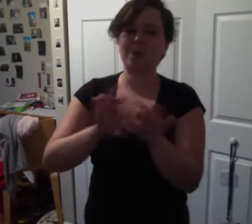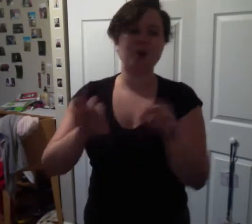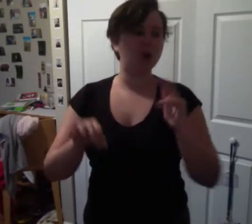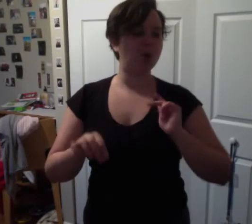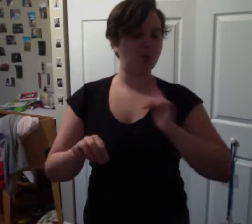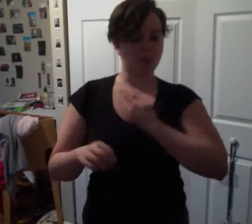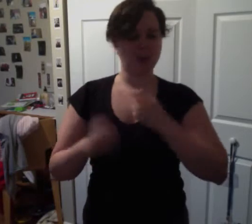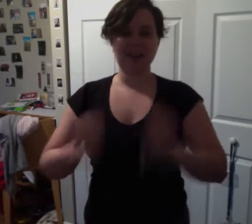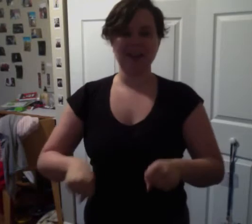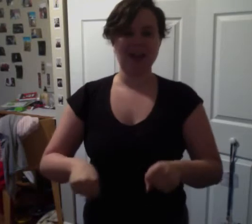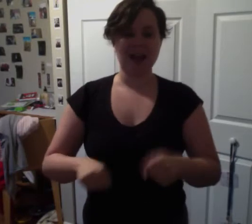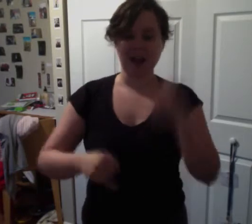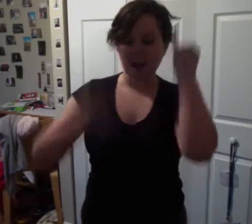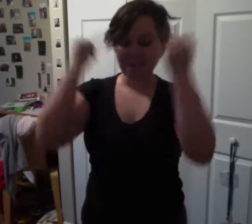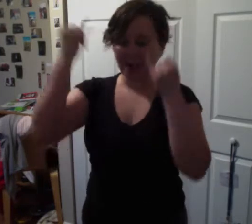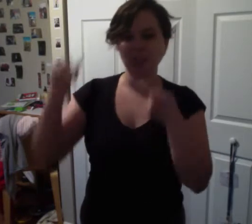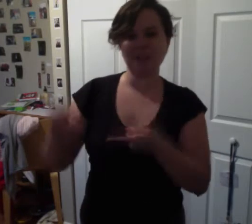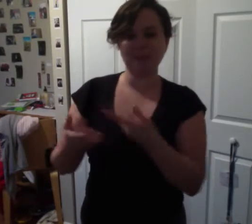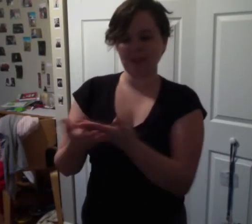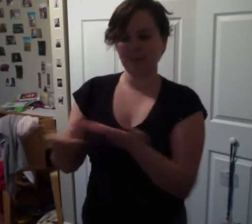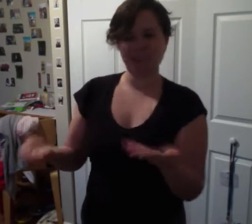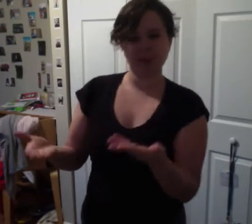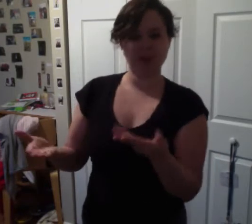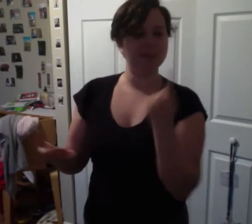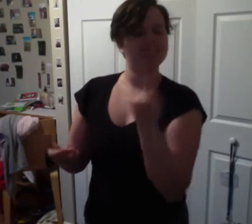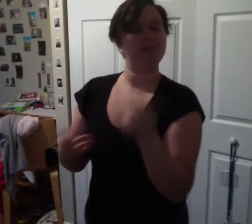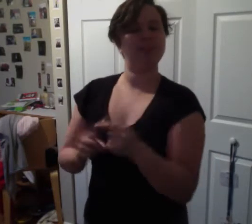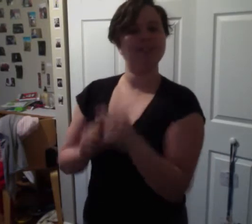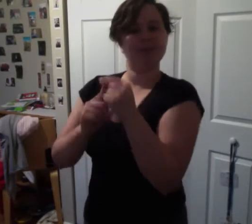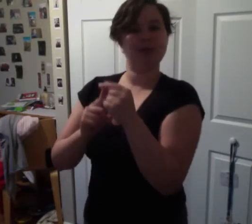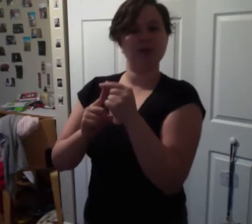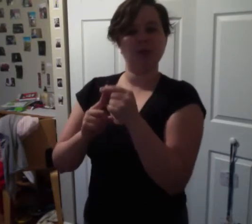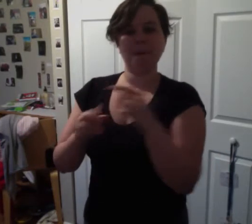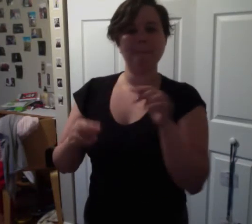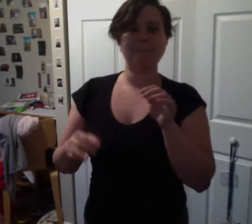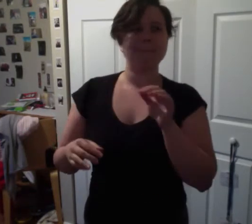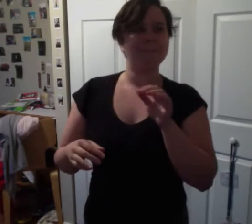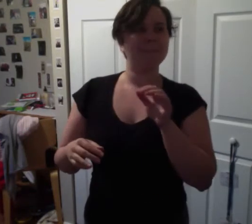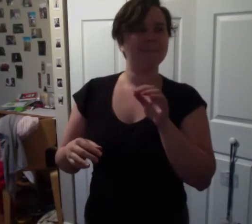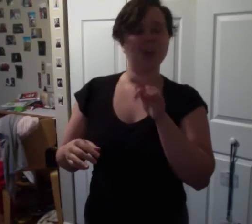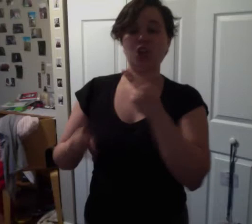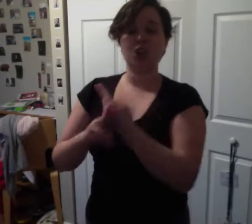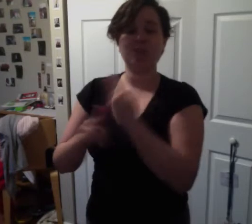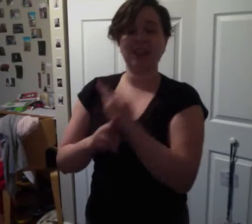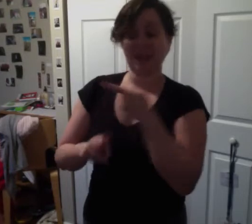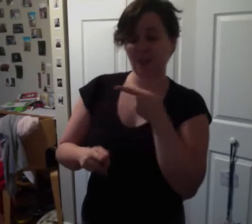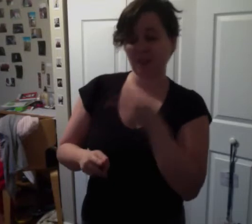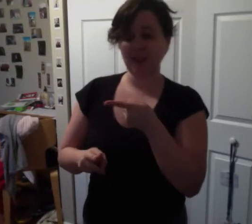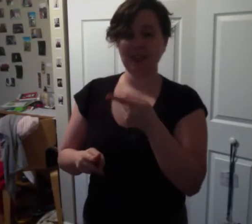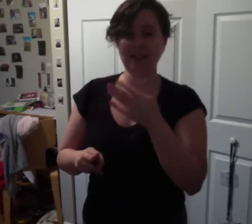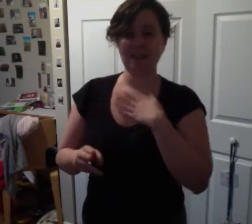the material and my dad's skill, could we start to think about tar just like clay in a new